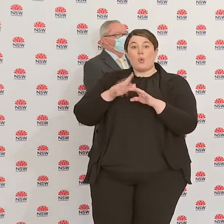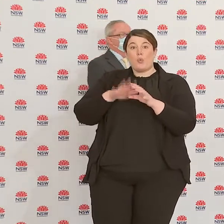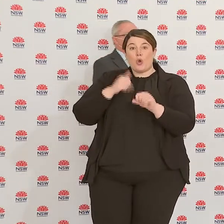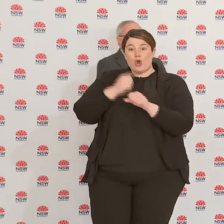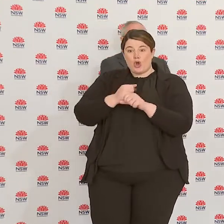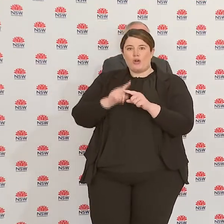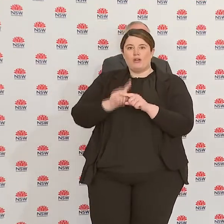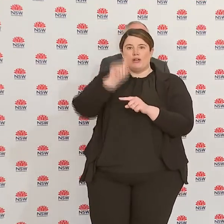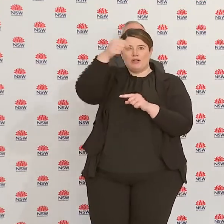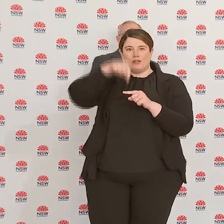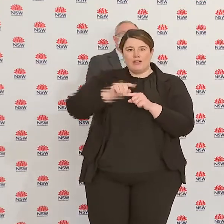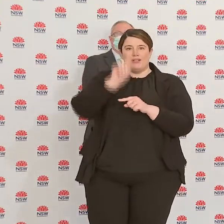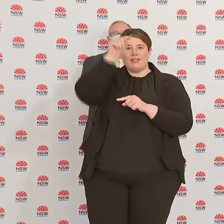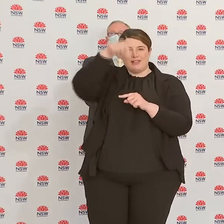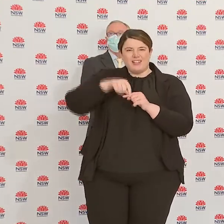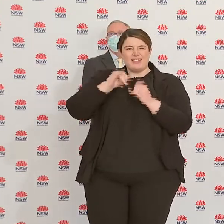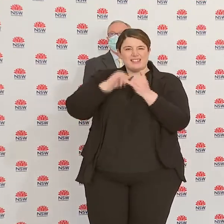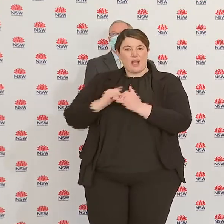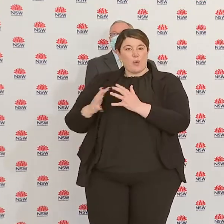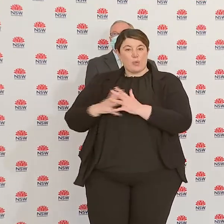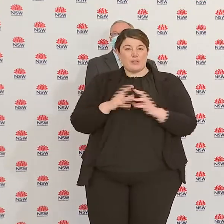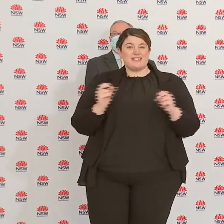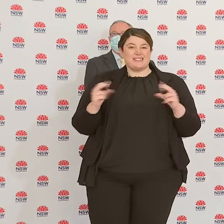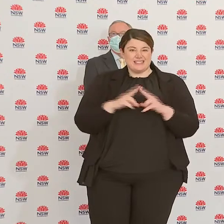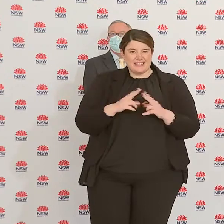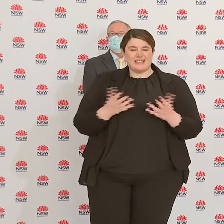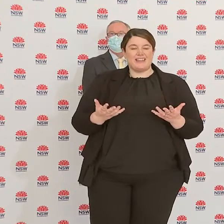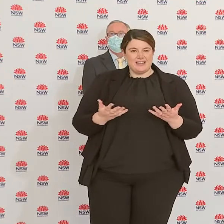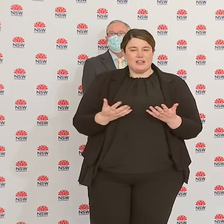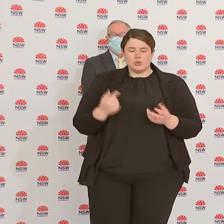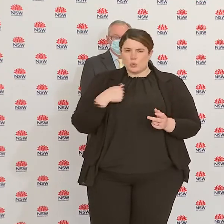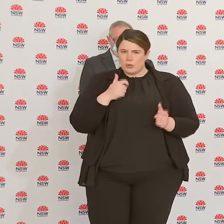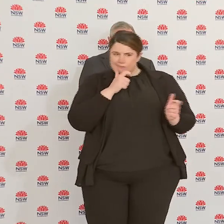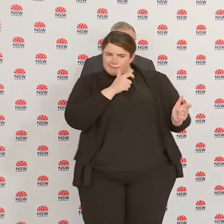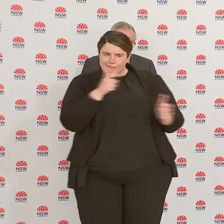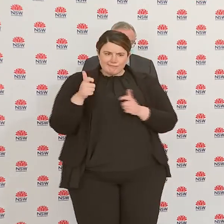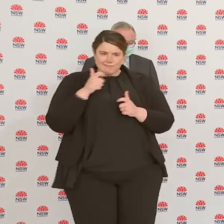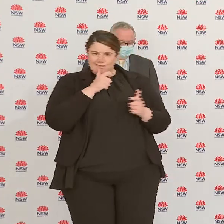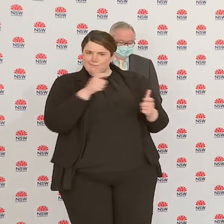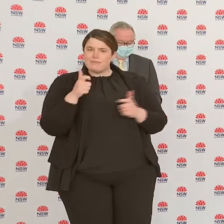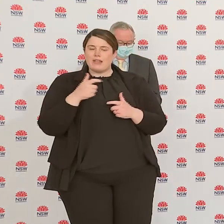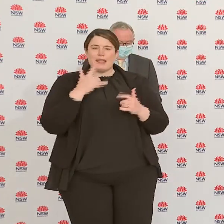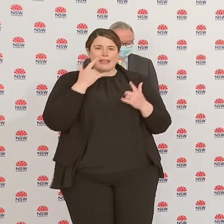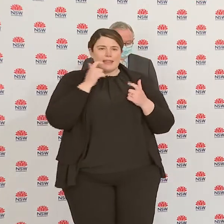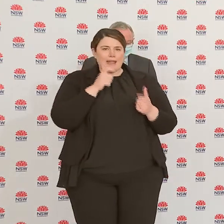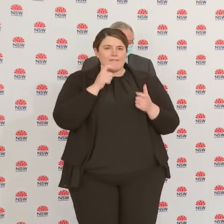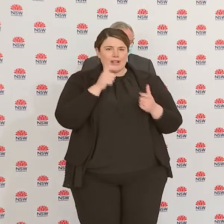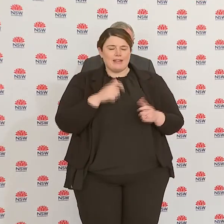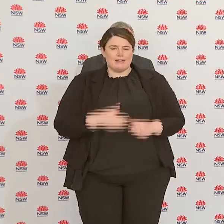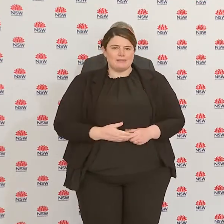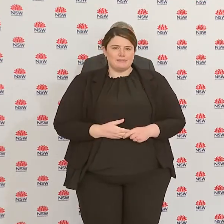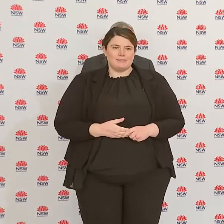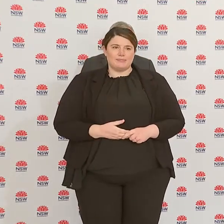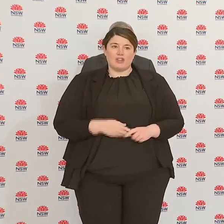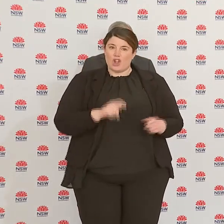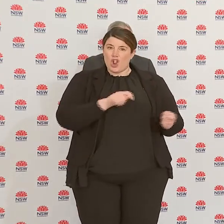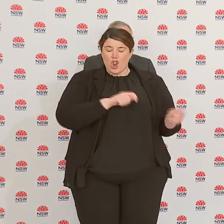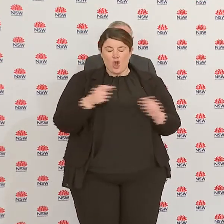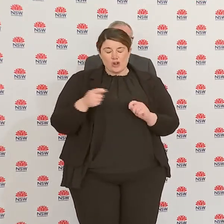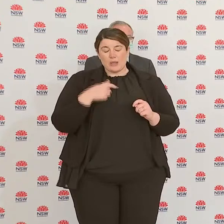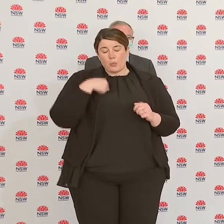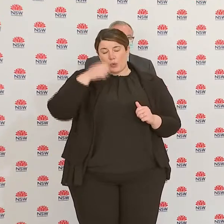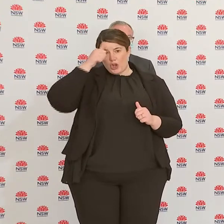local government areas. So obviously we're watching the situation very closely. We understand the implications of lockdown and so